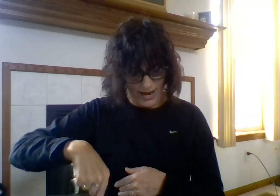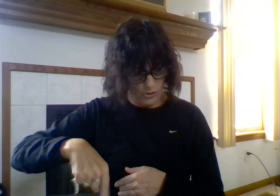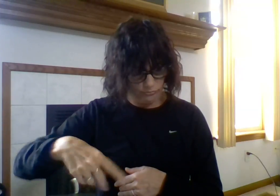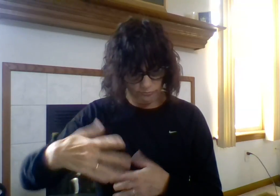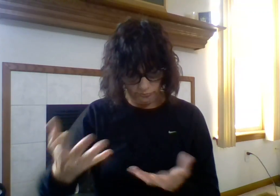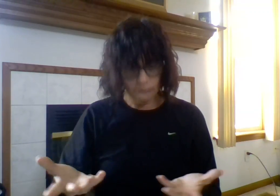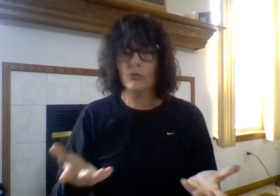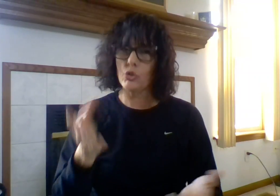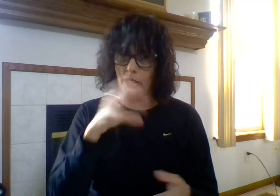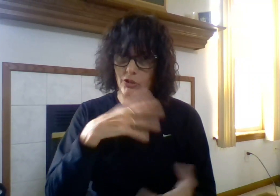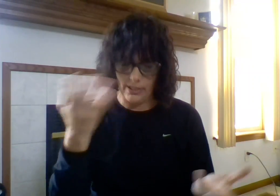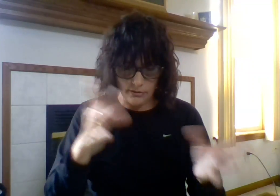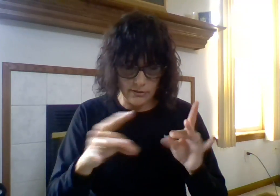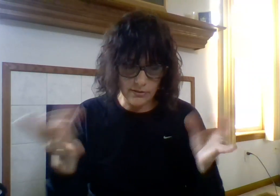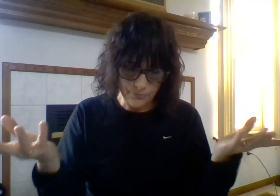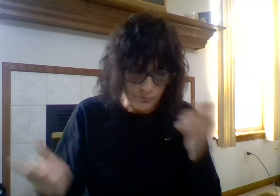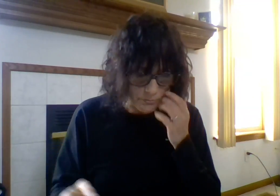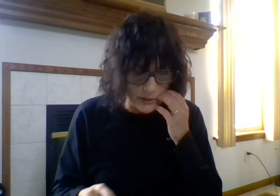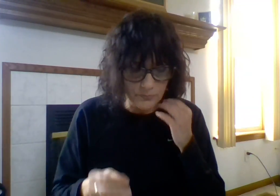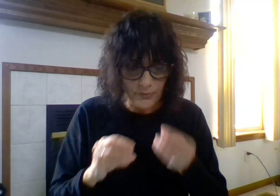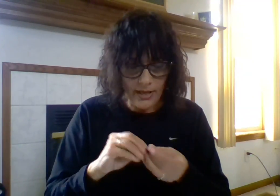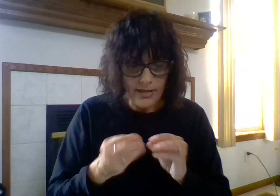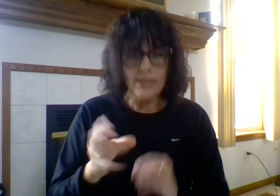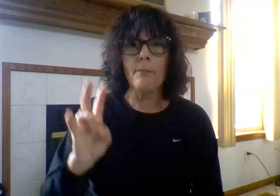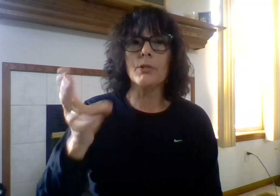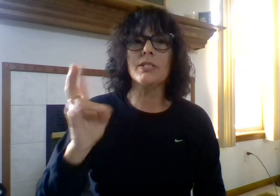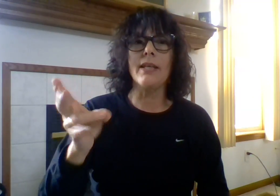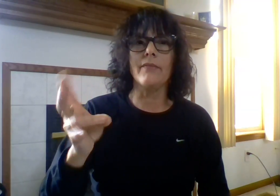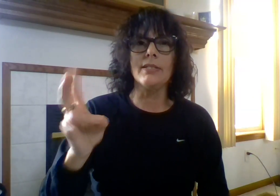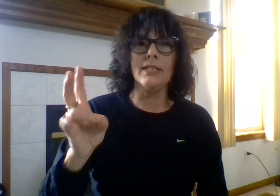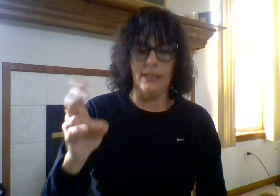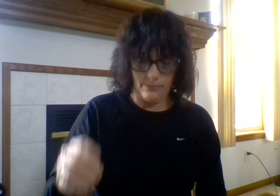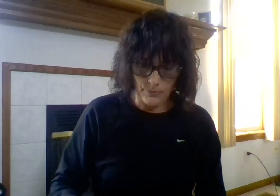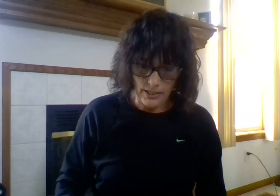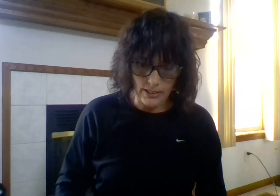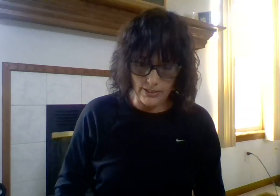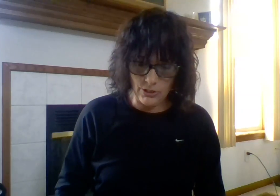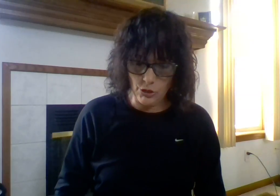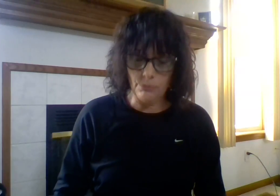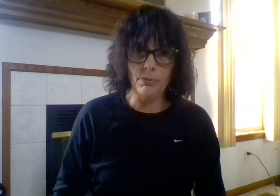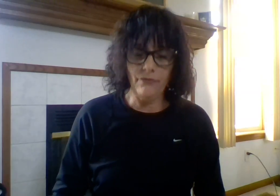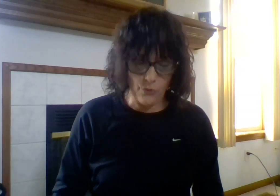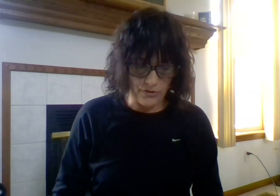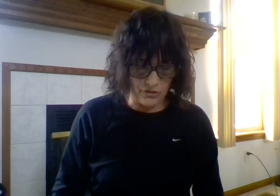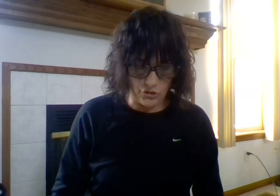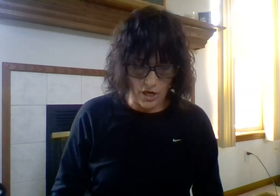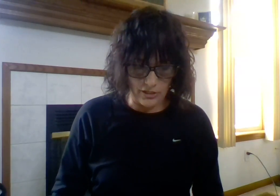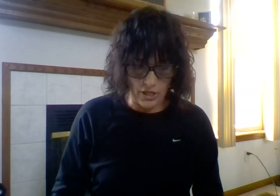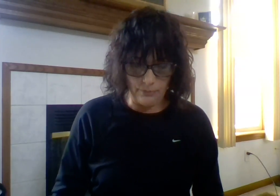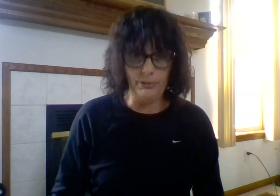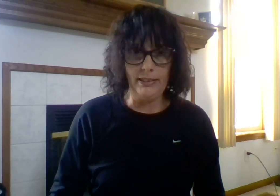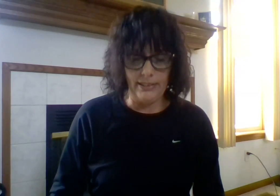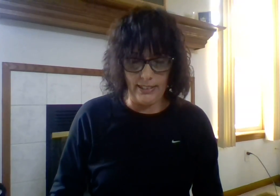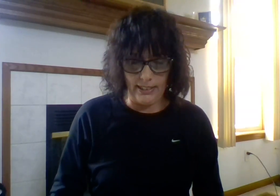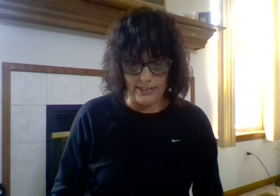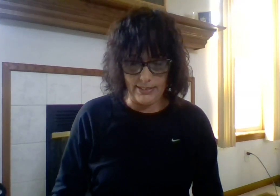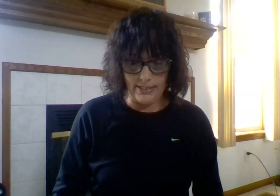down. Strange sentence, but. Number 17. He stood before the judge and pleaded